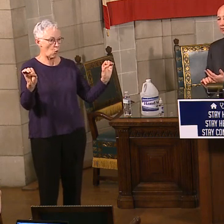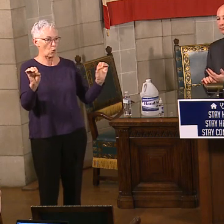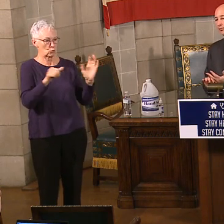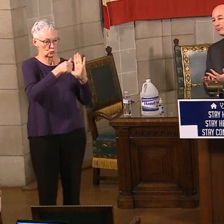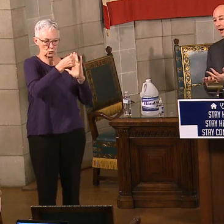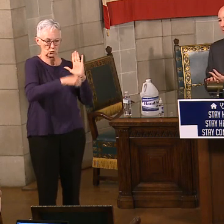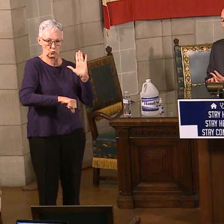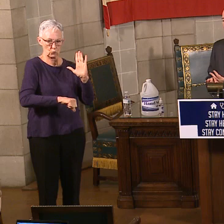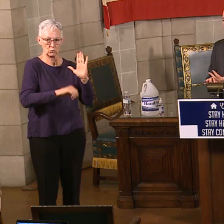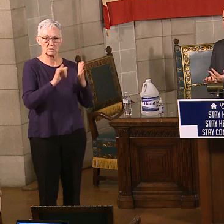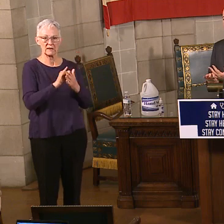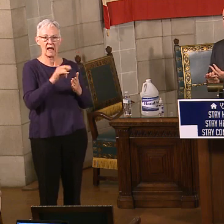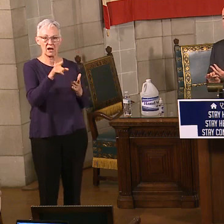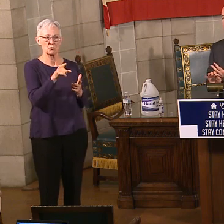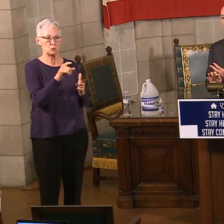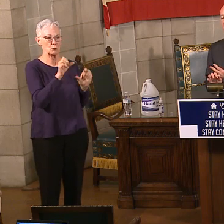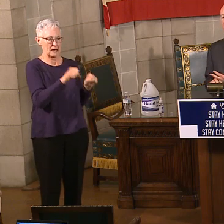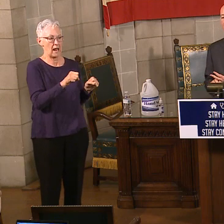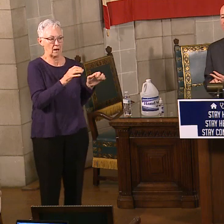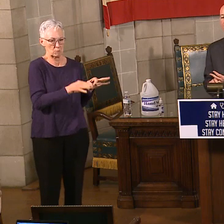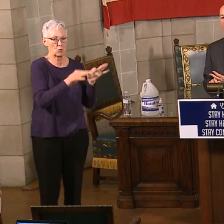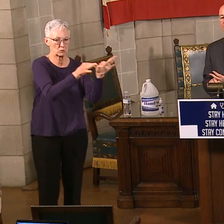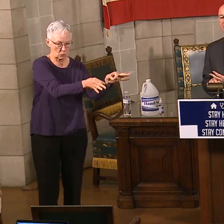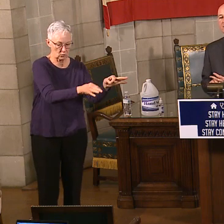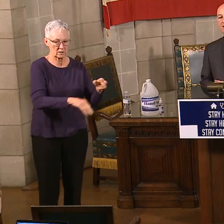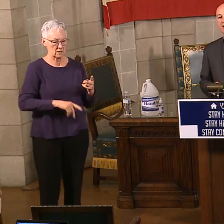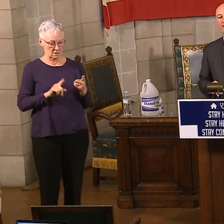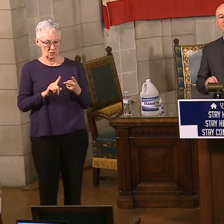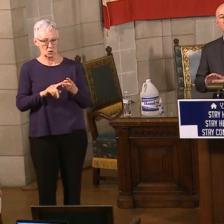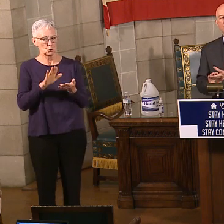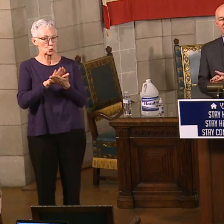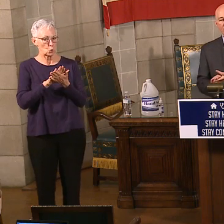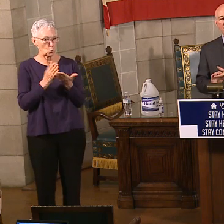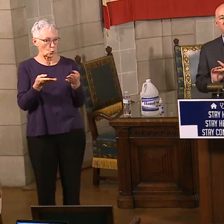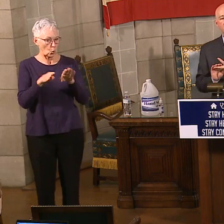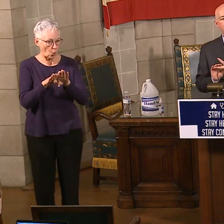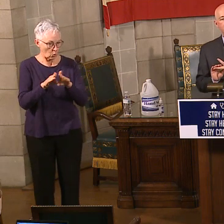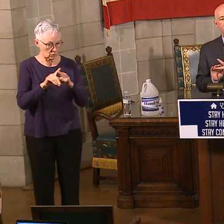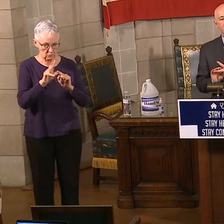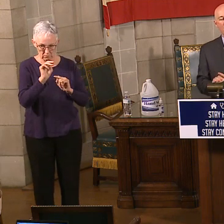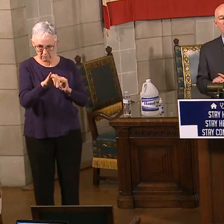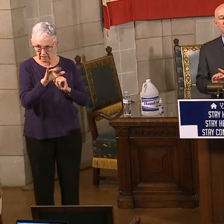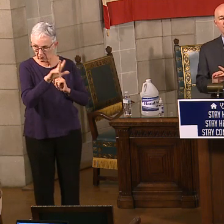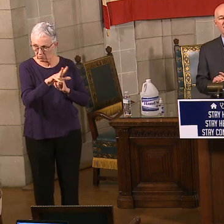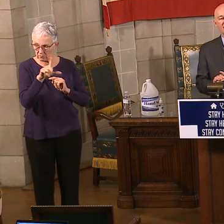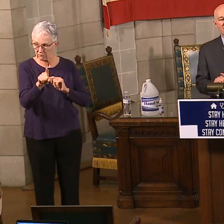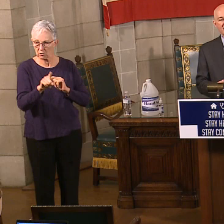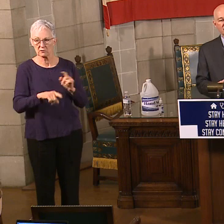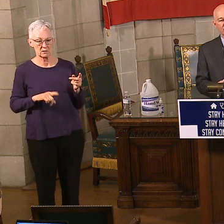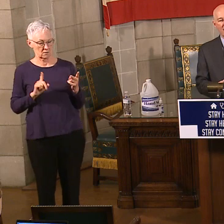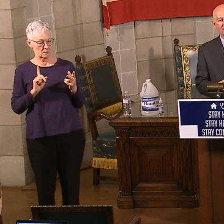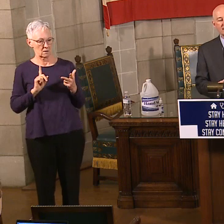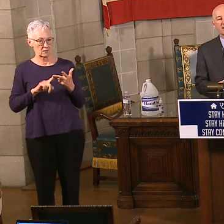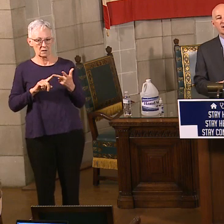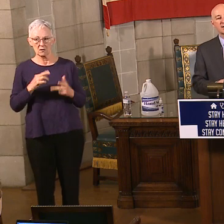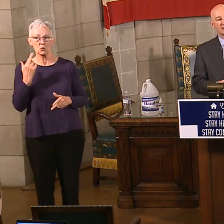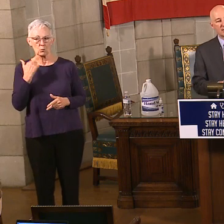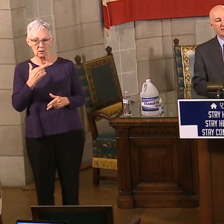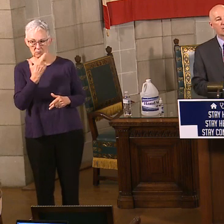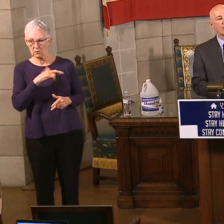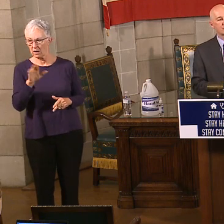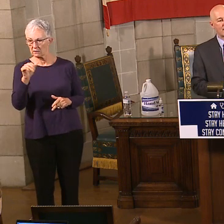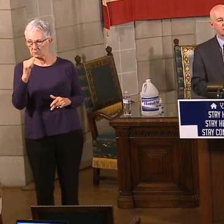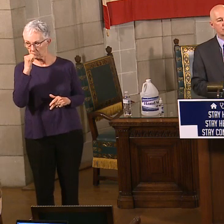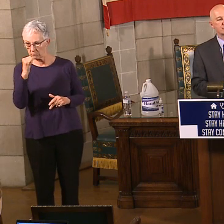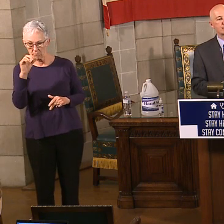closed or operating without students till May 31st, that restaurants and bars do not have dine-in traffic, again,